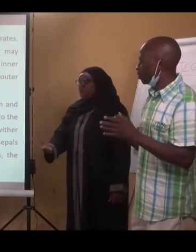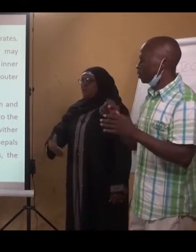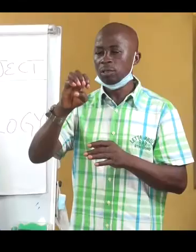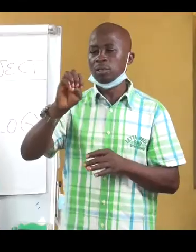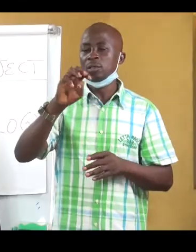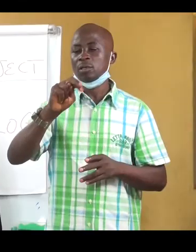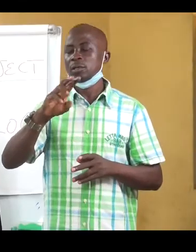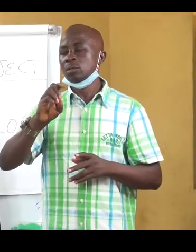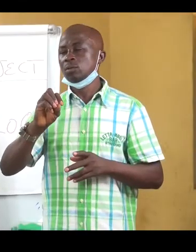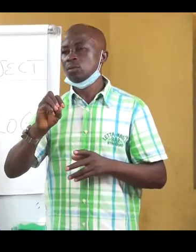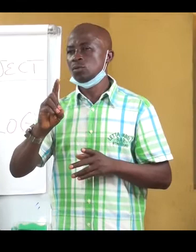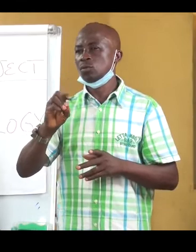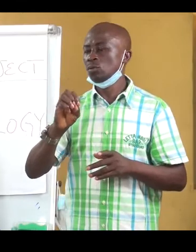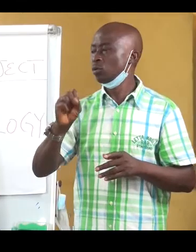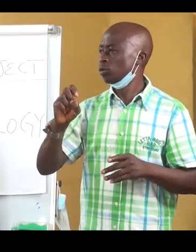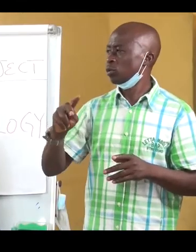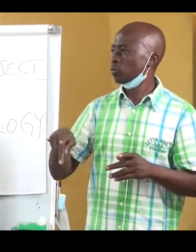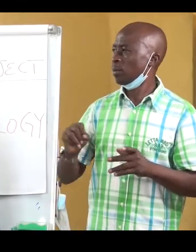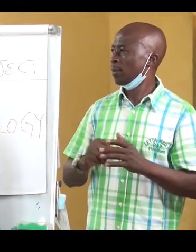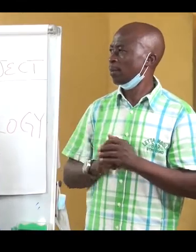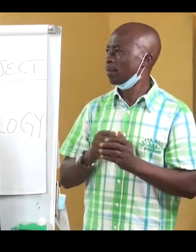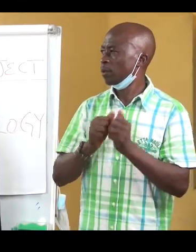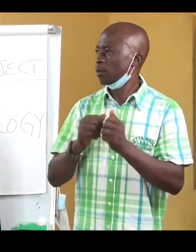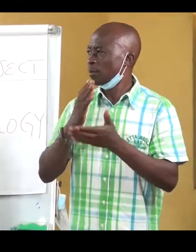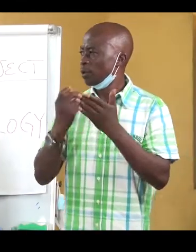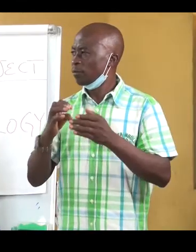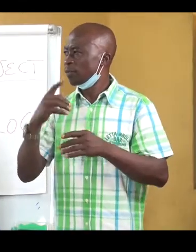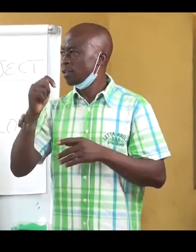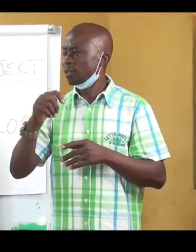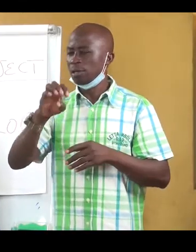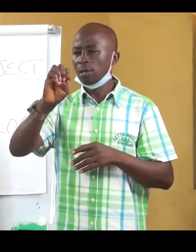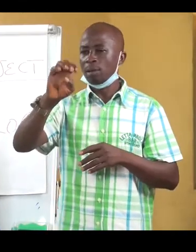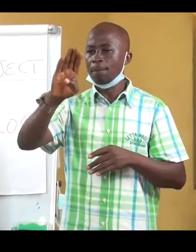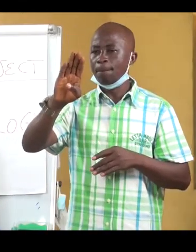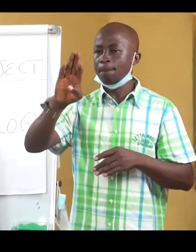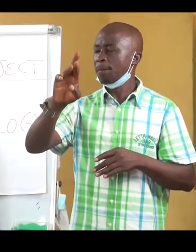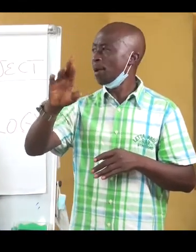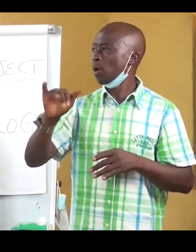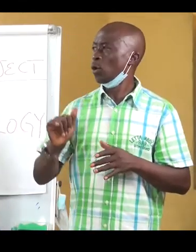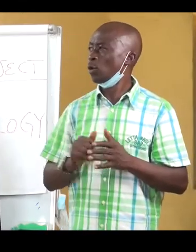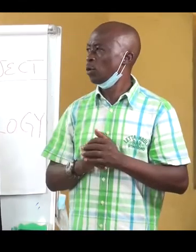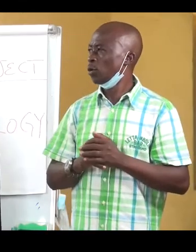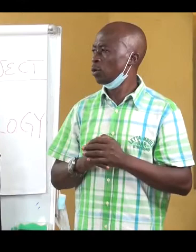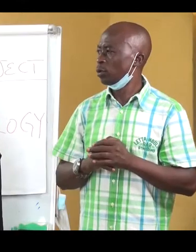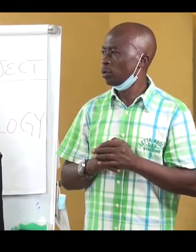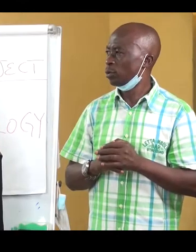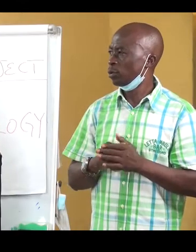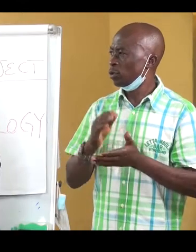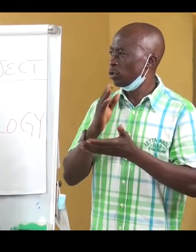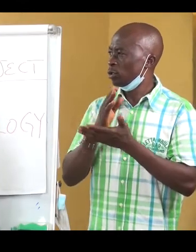of the embryo. In some embryo, it is used up. In some embryo, it persists. The ovule